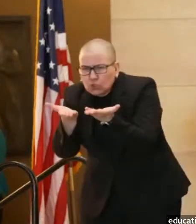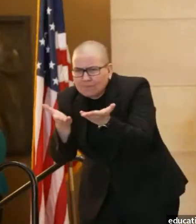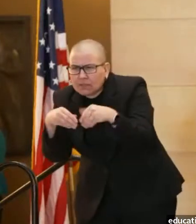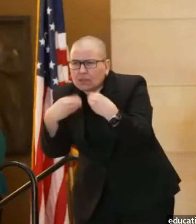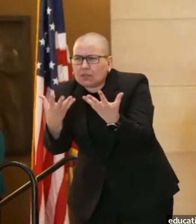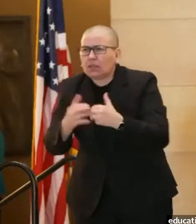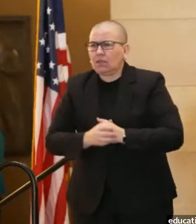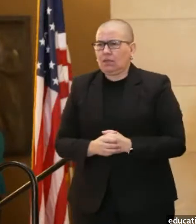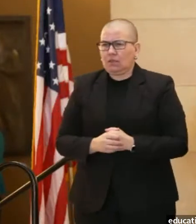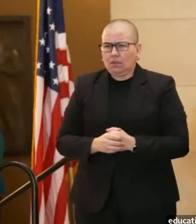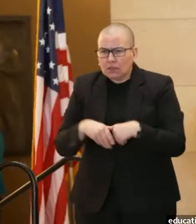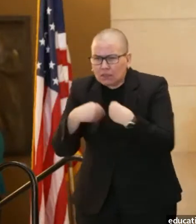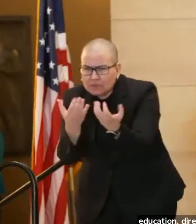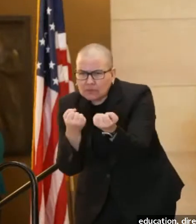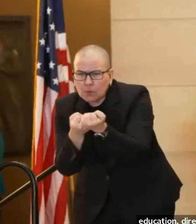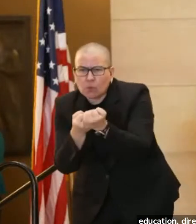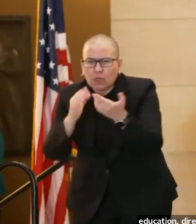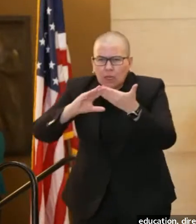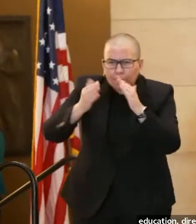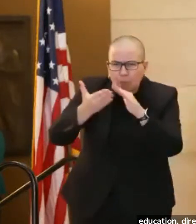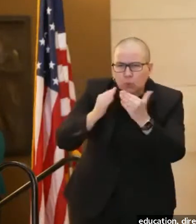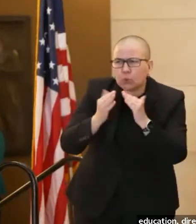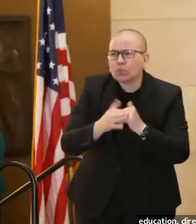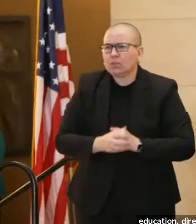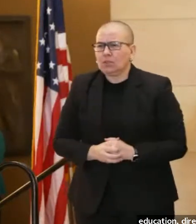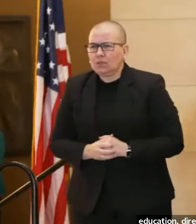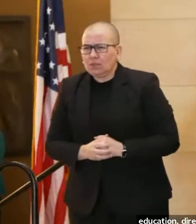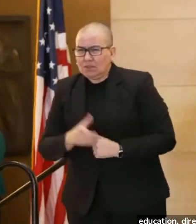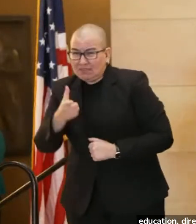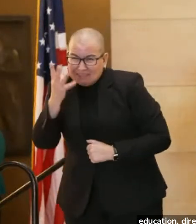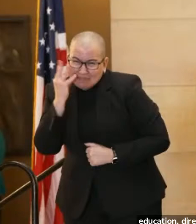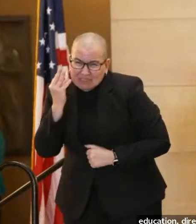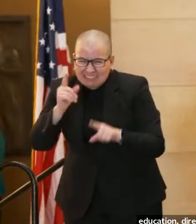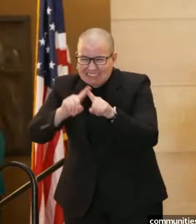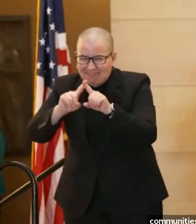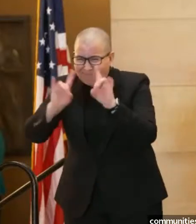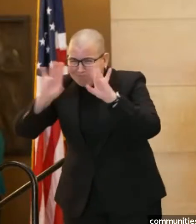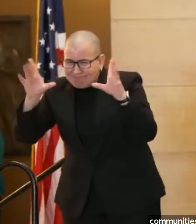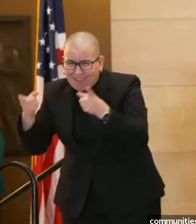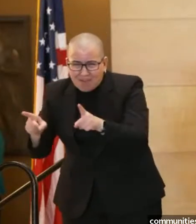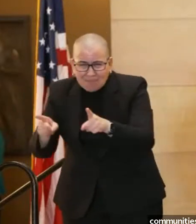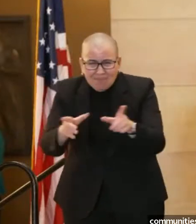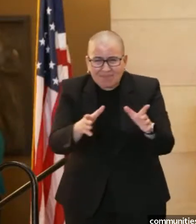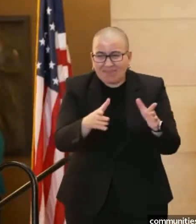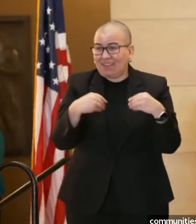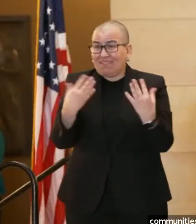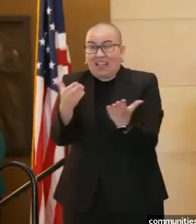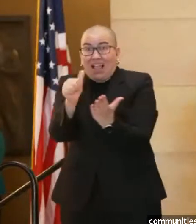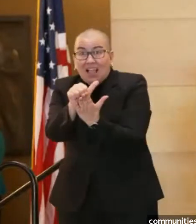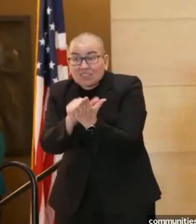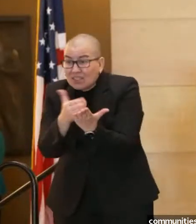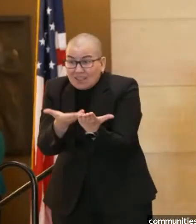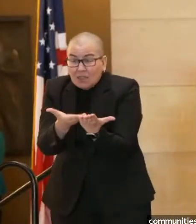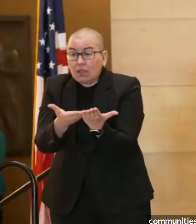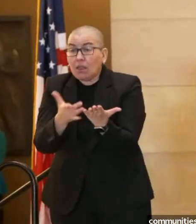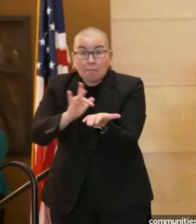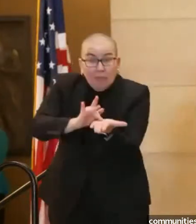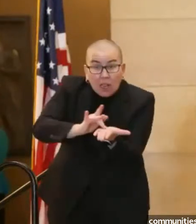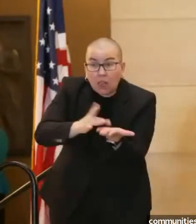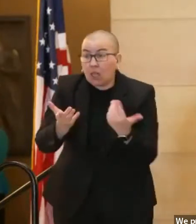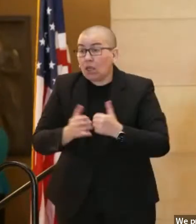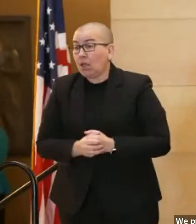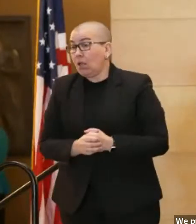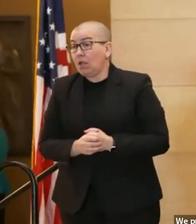communities experiencing violence in all forms. We provide legal support, medical care, mental